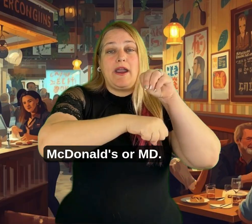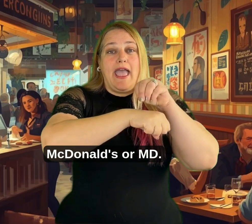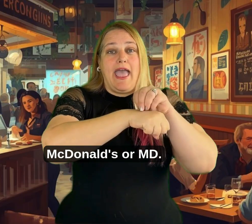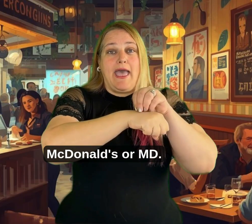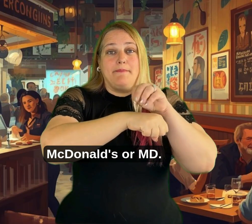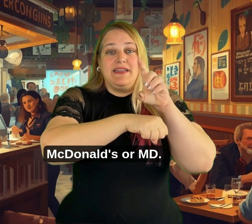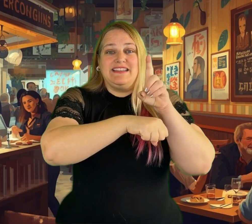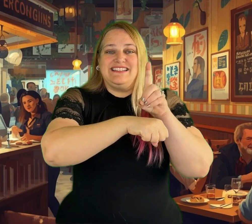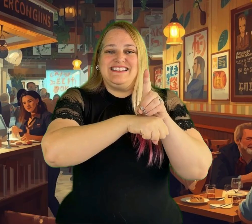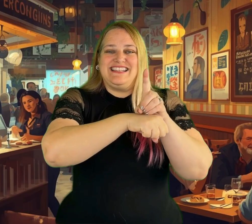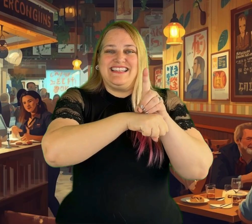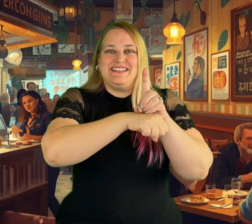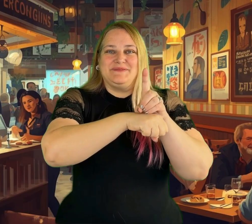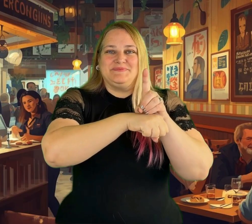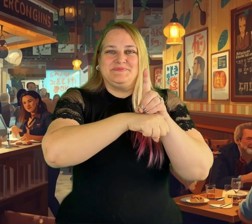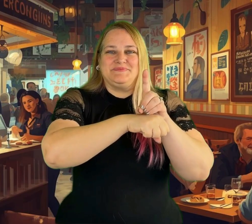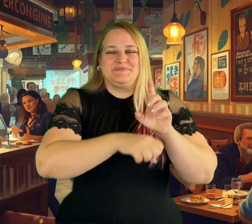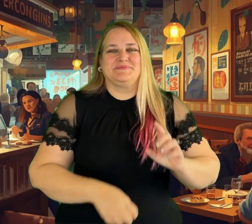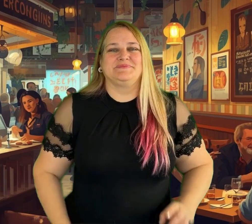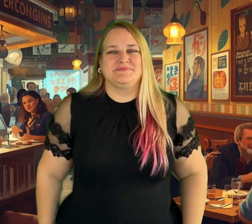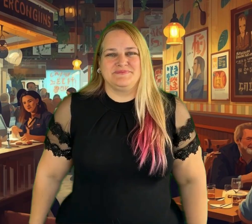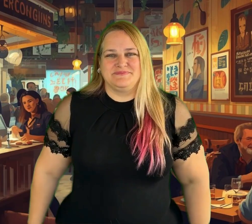Or MD.